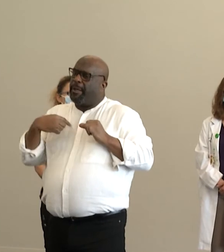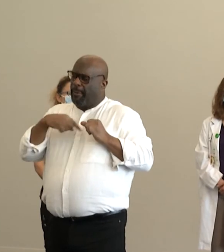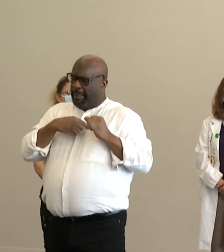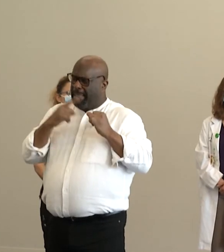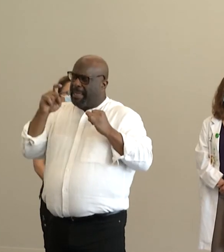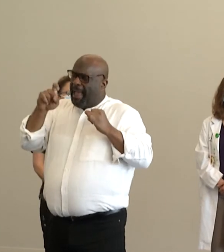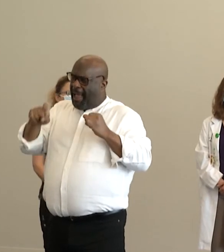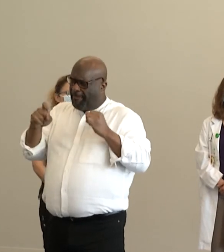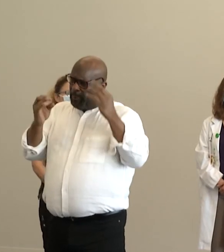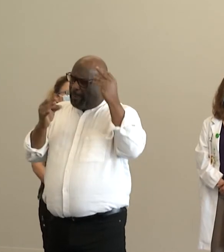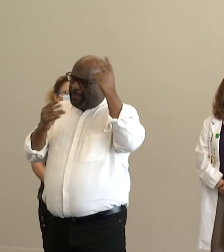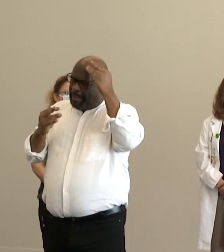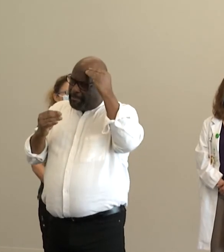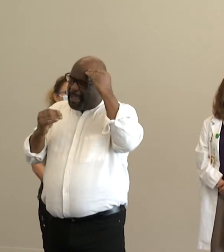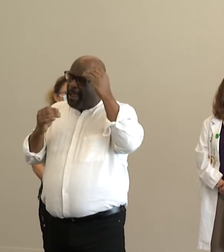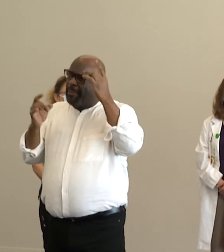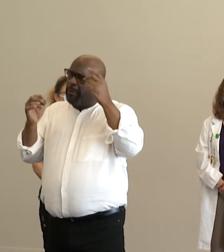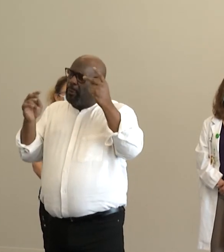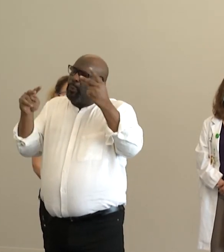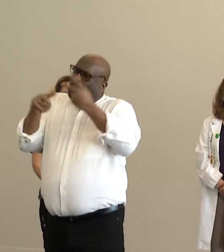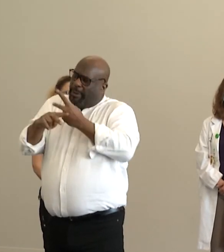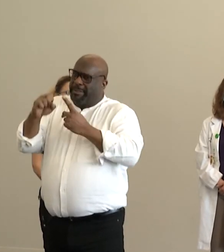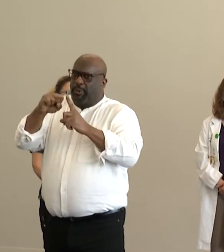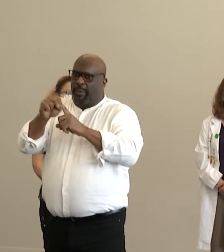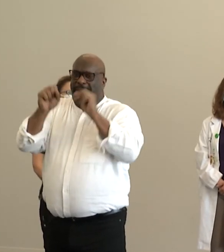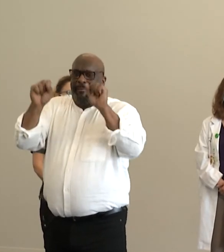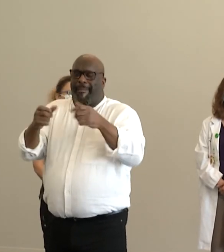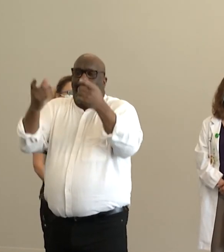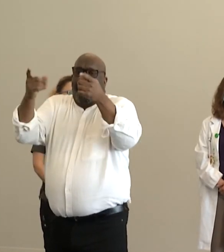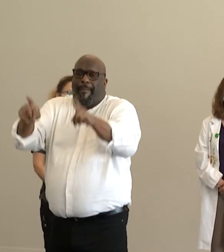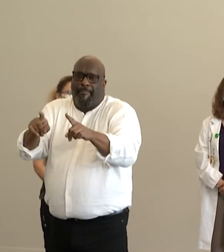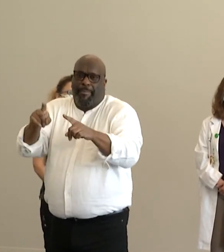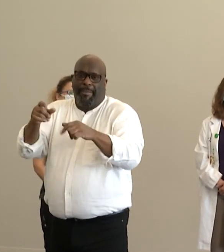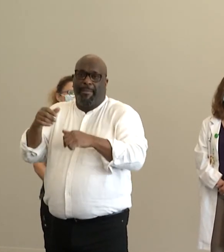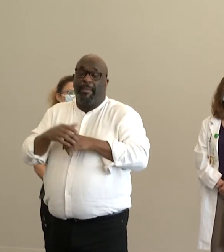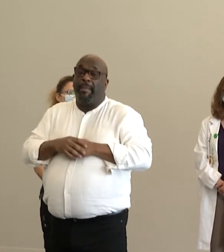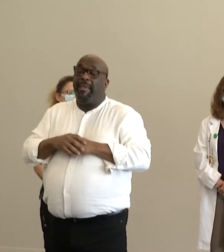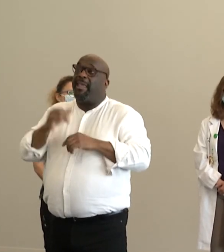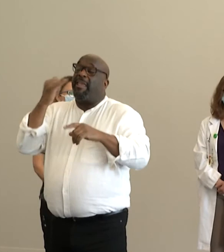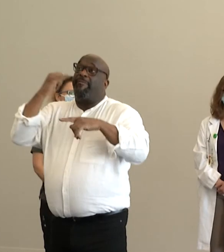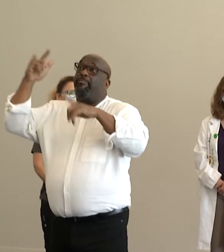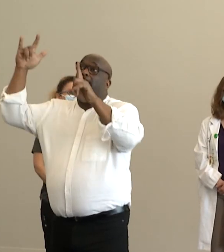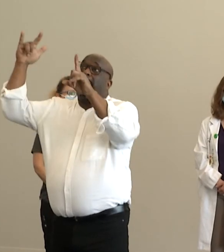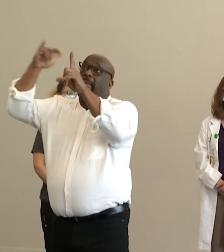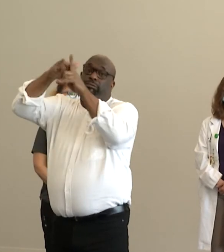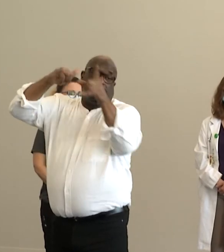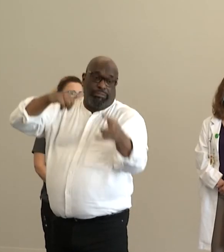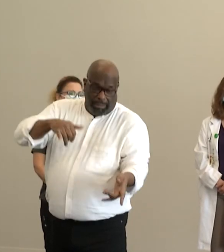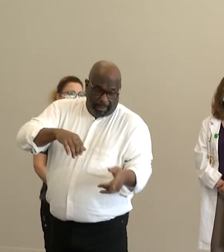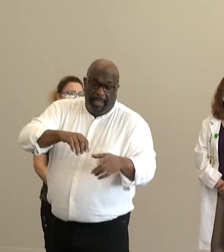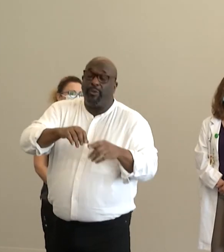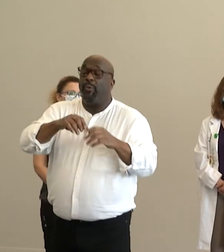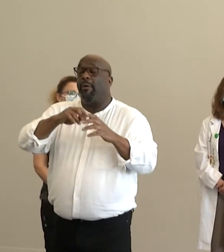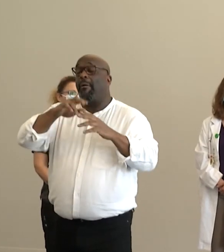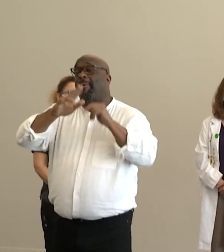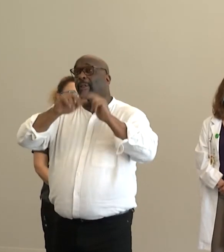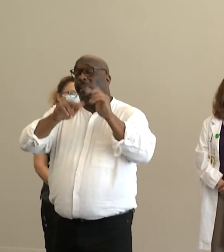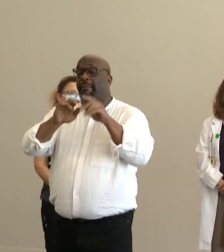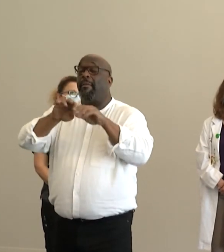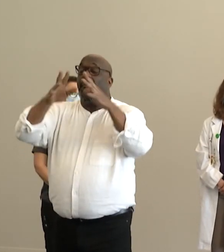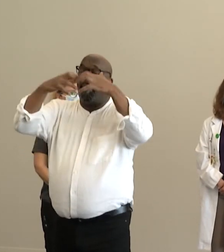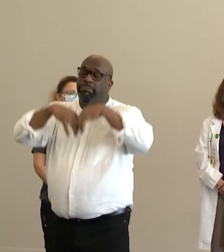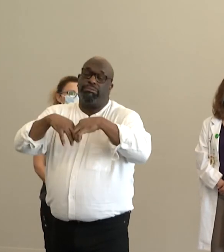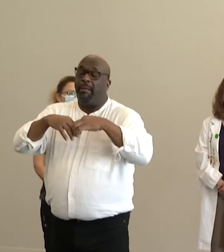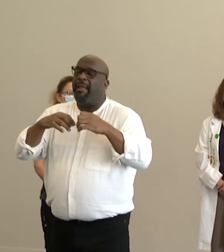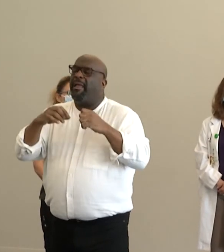absolute worst case scenarios. Anything, a plane hitting a building, anything and everything, things